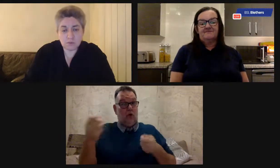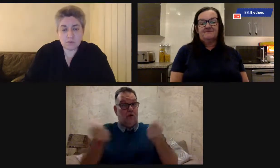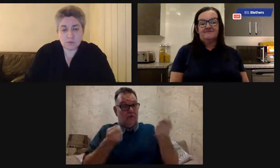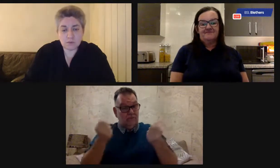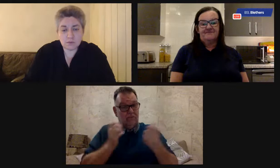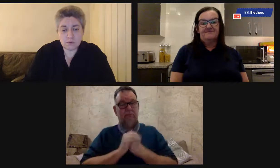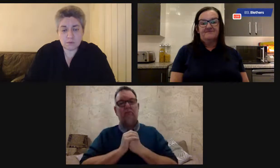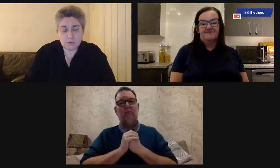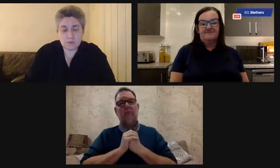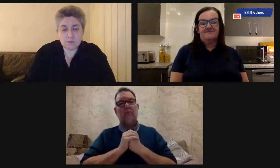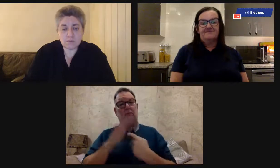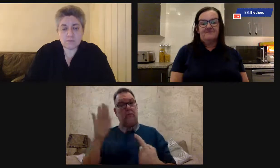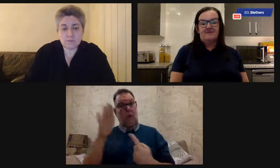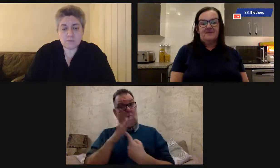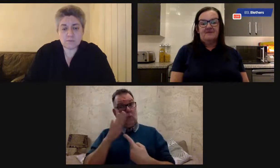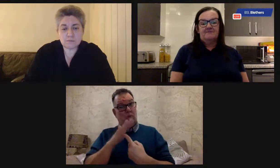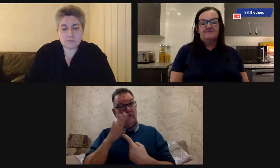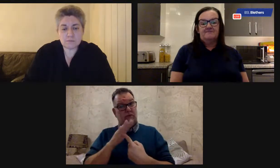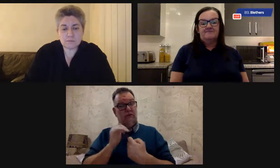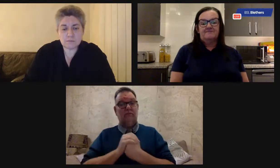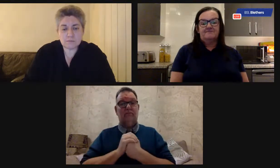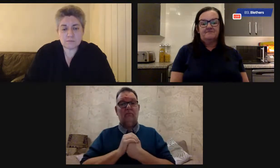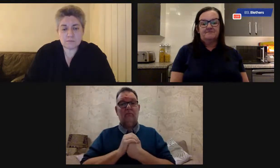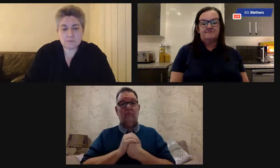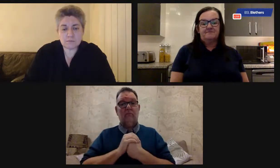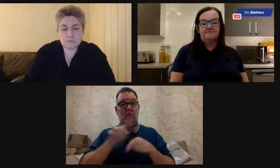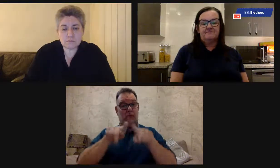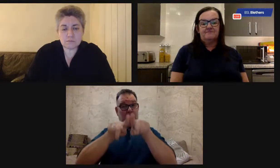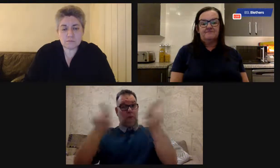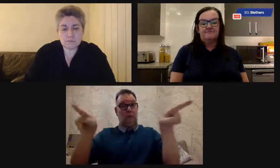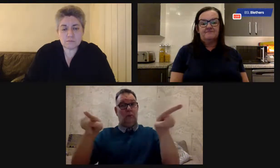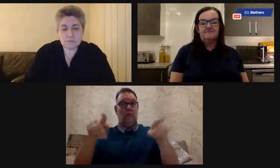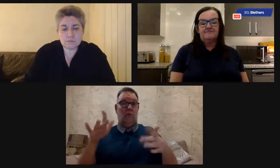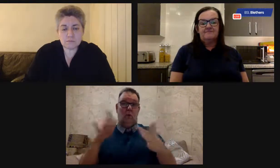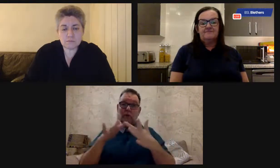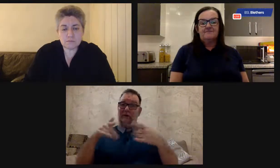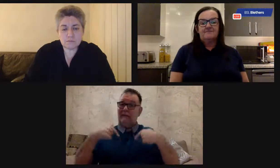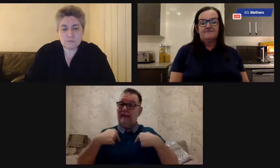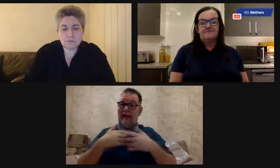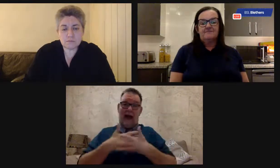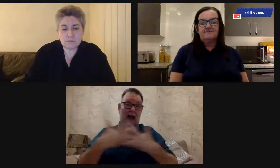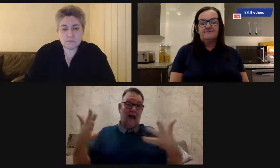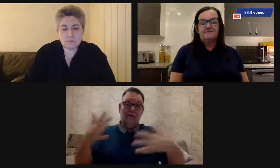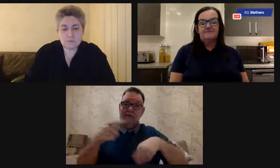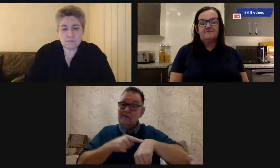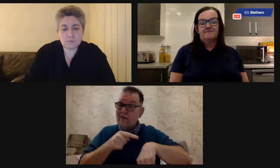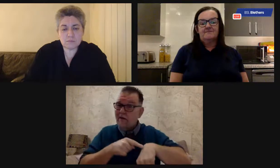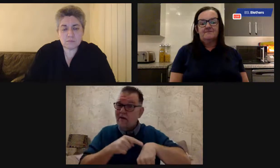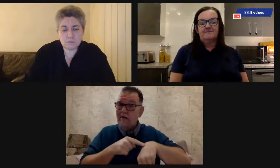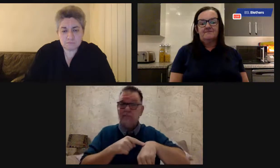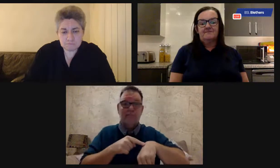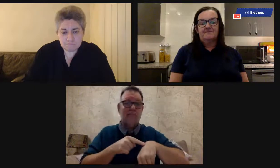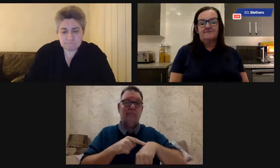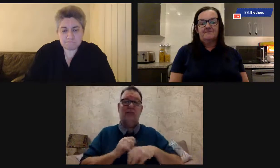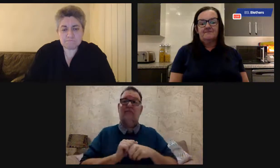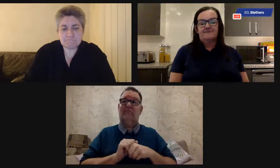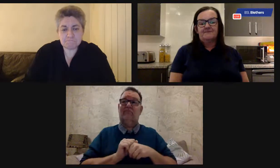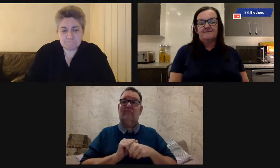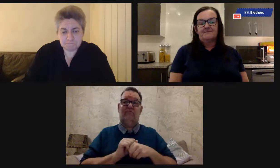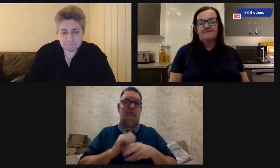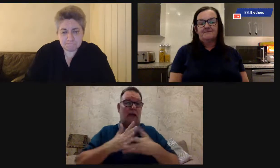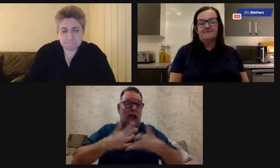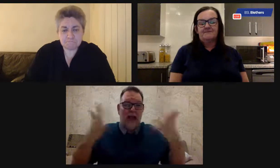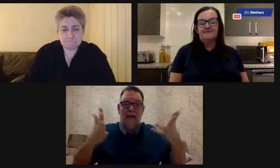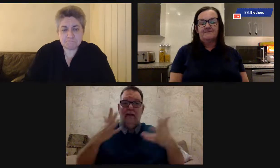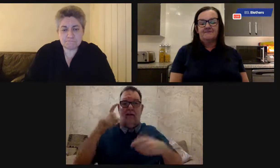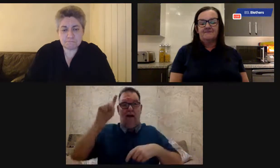2,500 individuals. They all been there, or volunteers, or anything else. So that's a proof that people